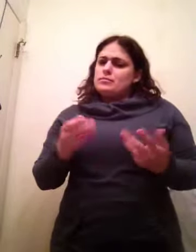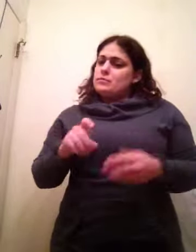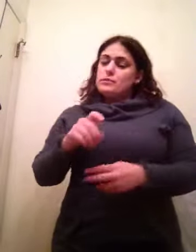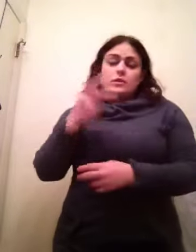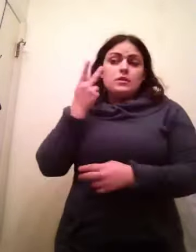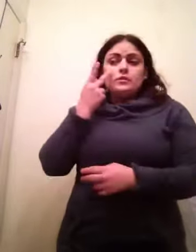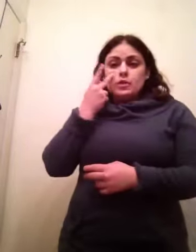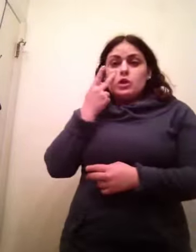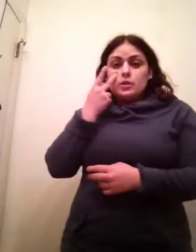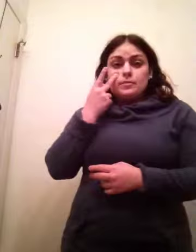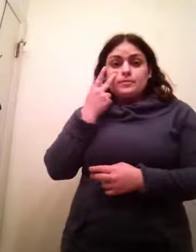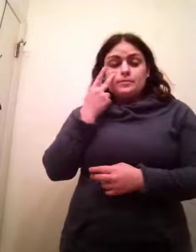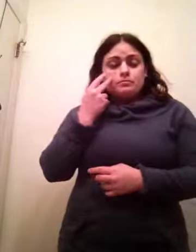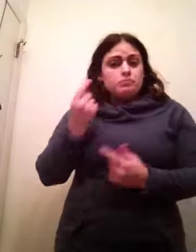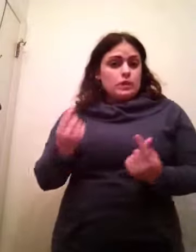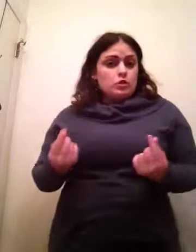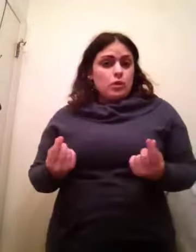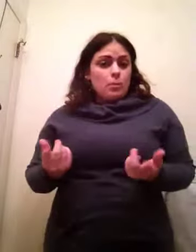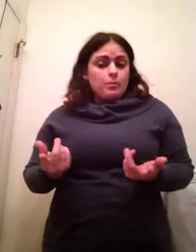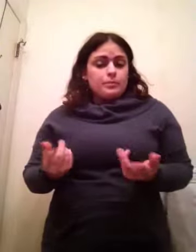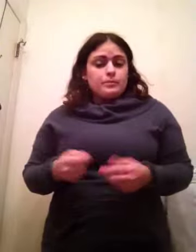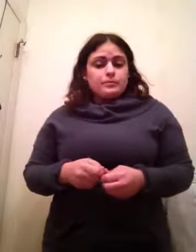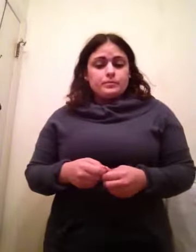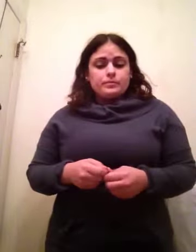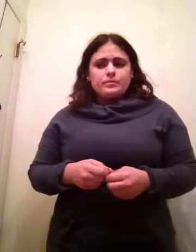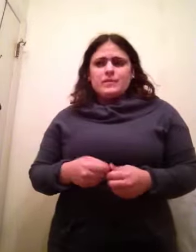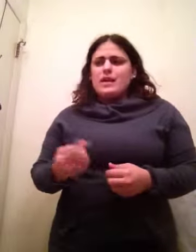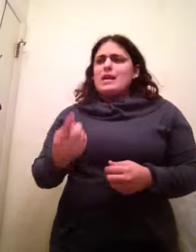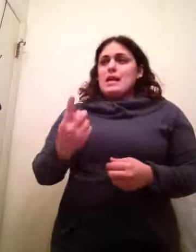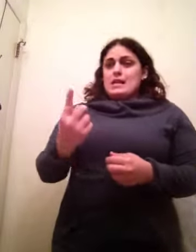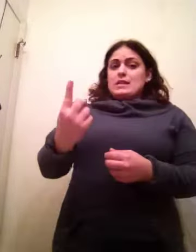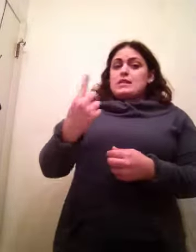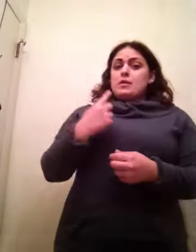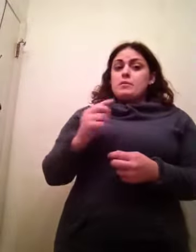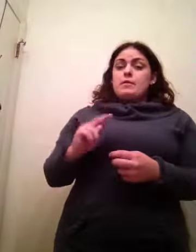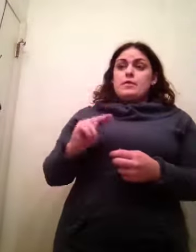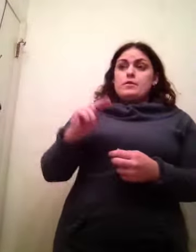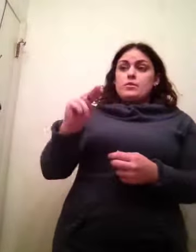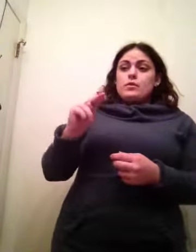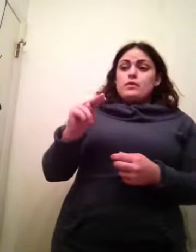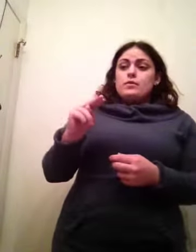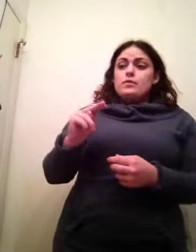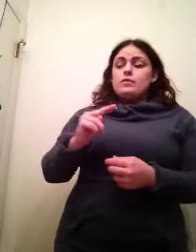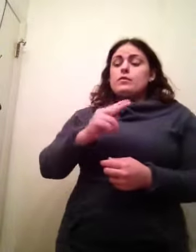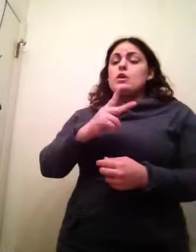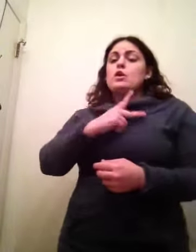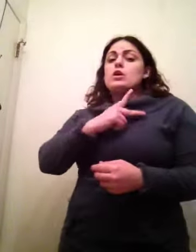Tell me about the North. Kurt. It had some farmlands. It did. Did it have big farms?